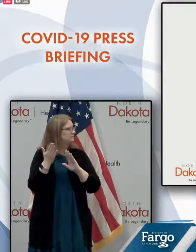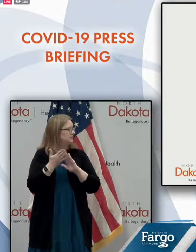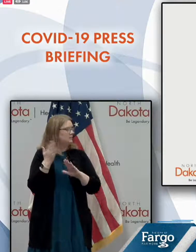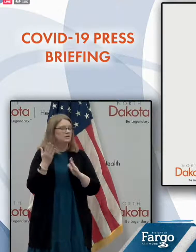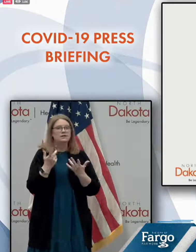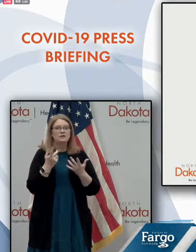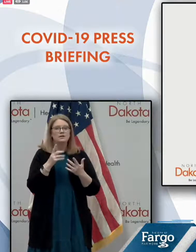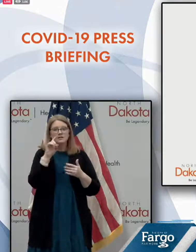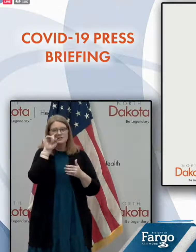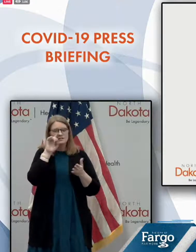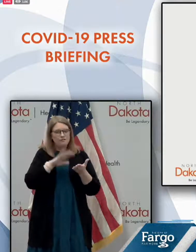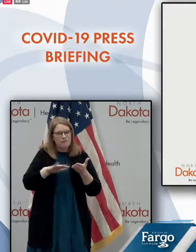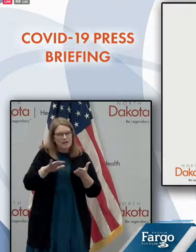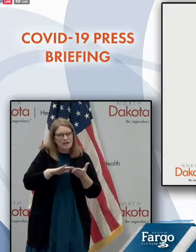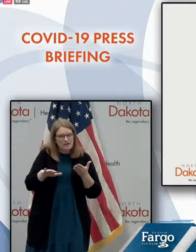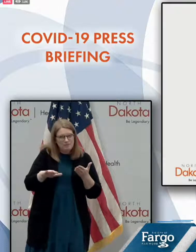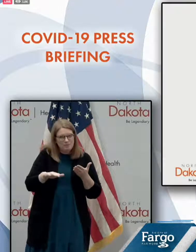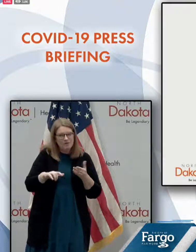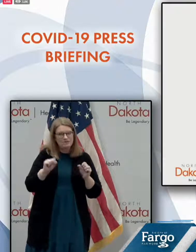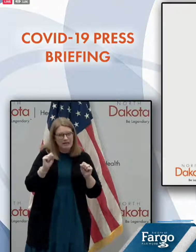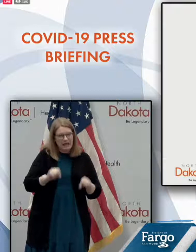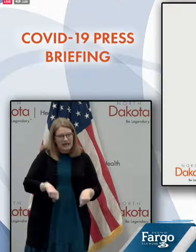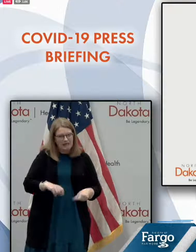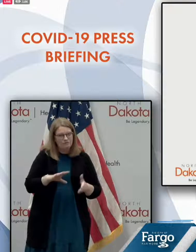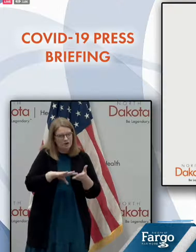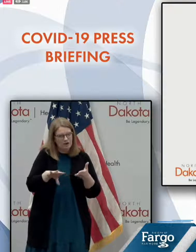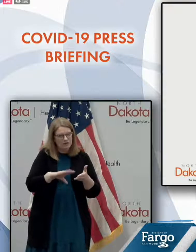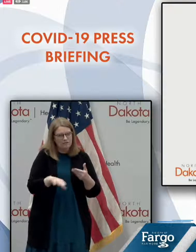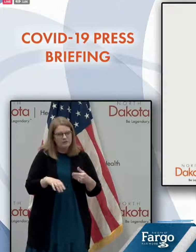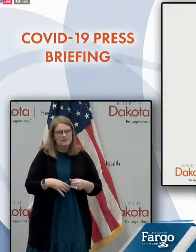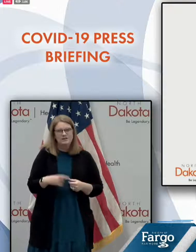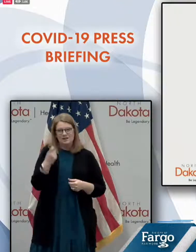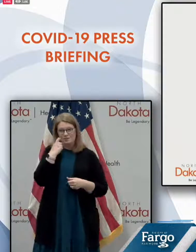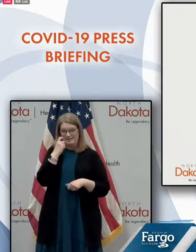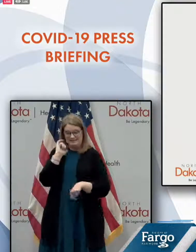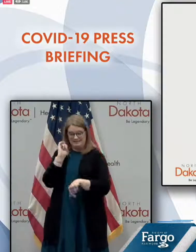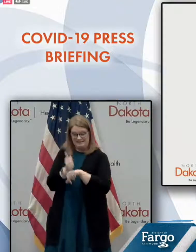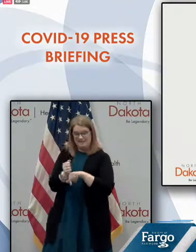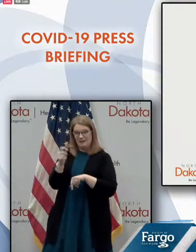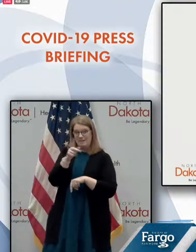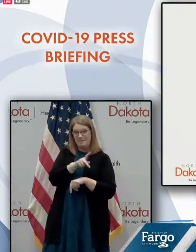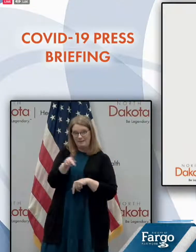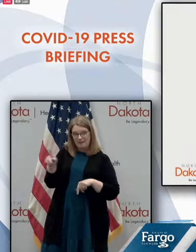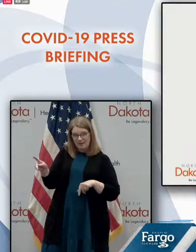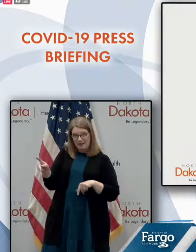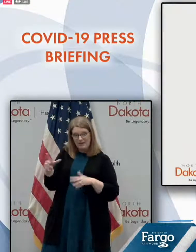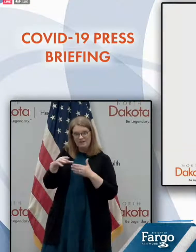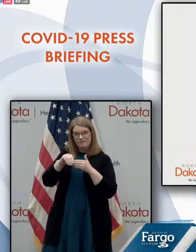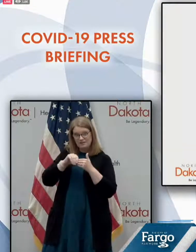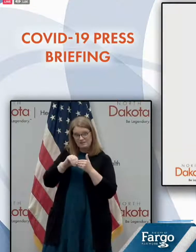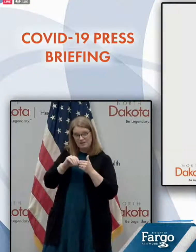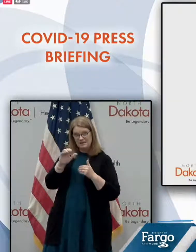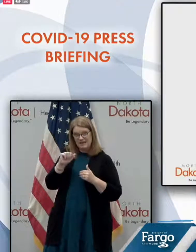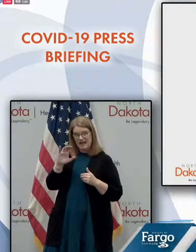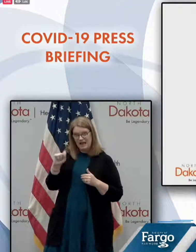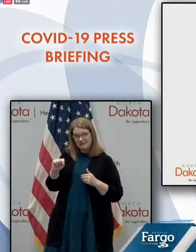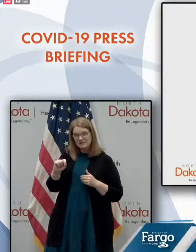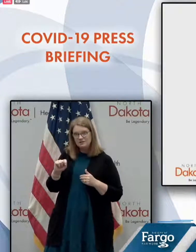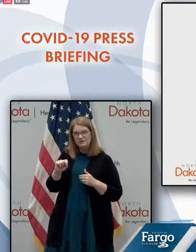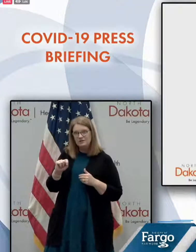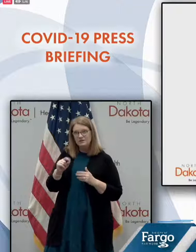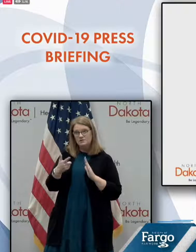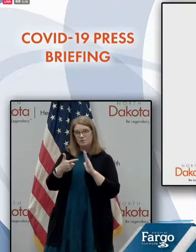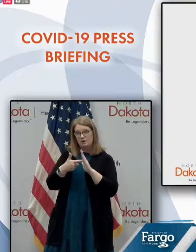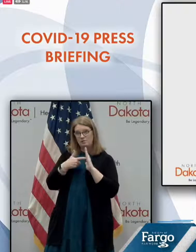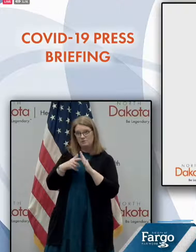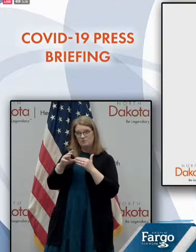It's forgivable under certain circumstances. The recently enacted Paycheck Protection Program Flexibility Act relaxed the